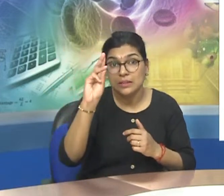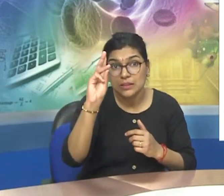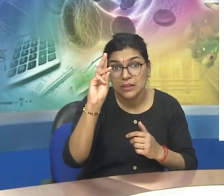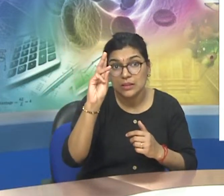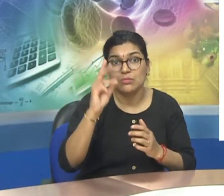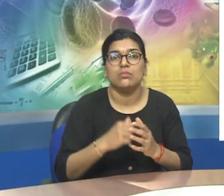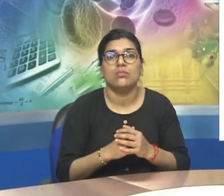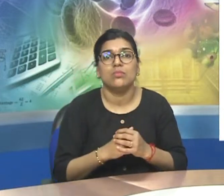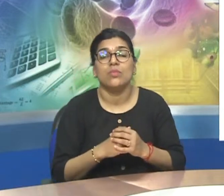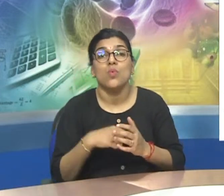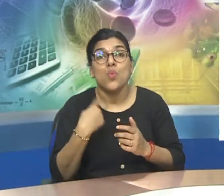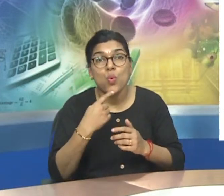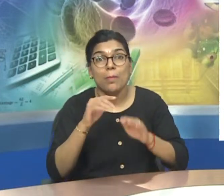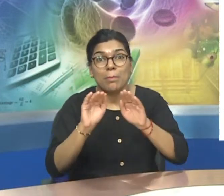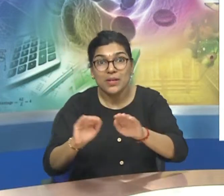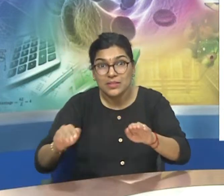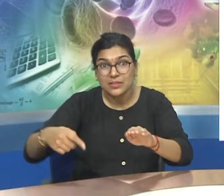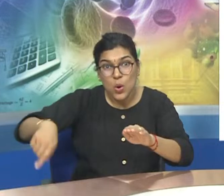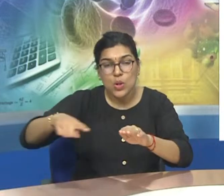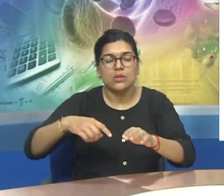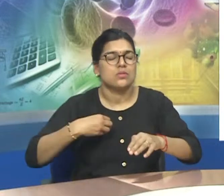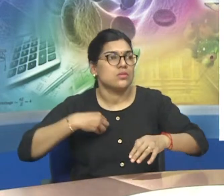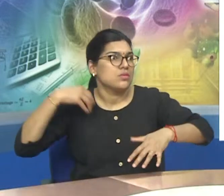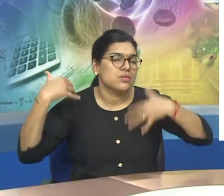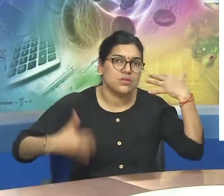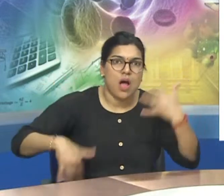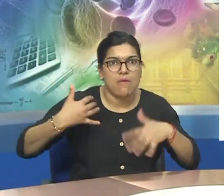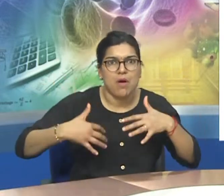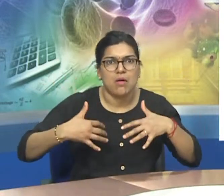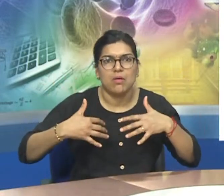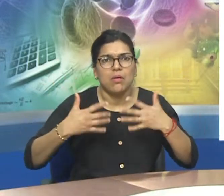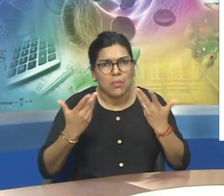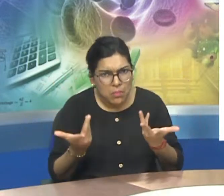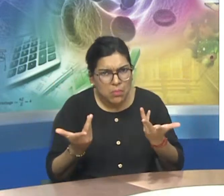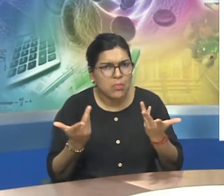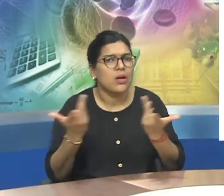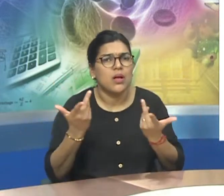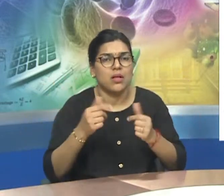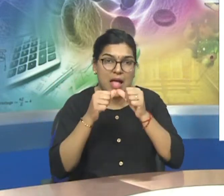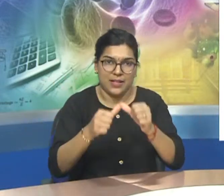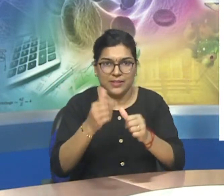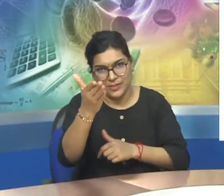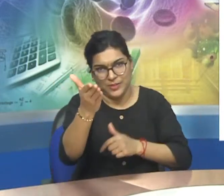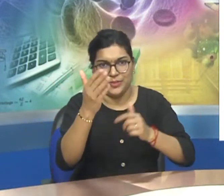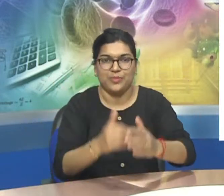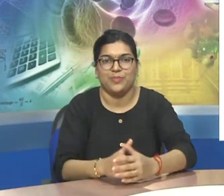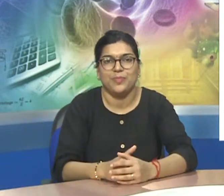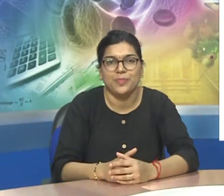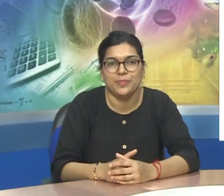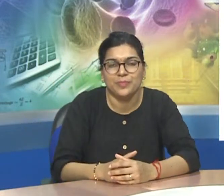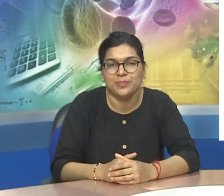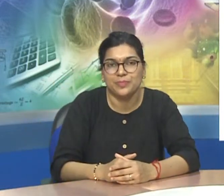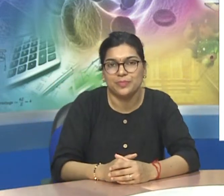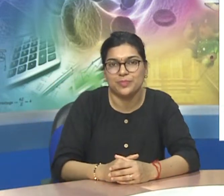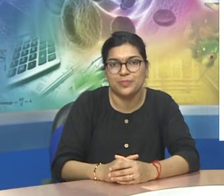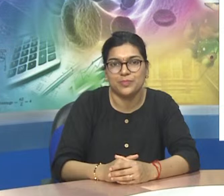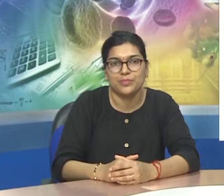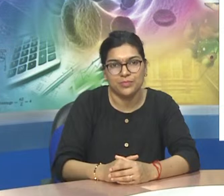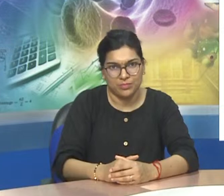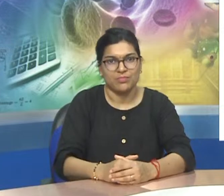Now the third point is, the worst sufferers are children. You have to find the answer.